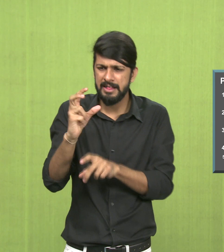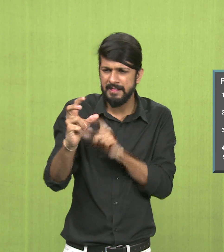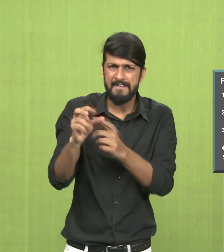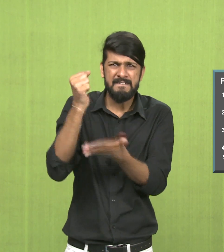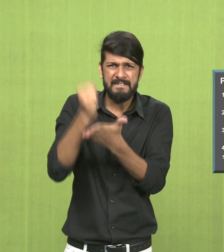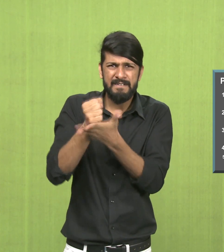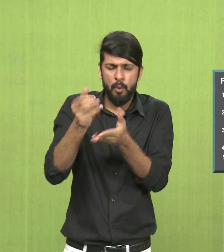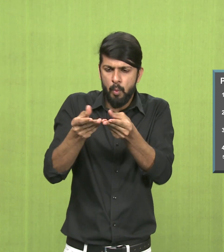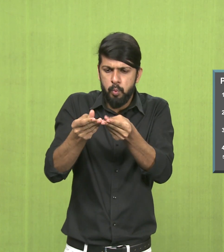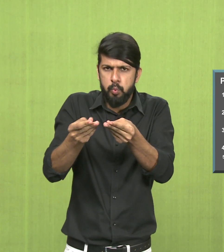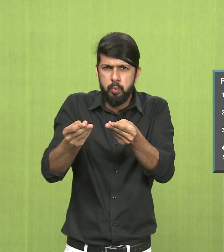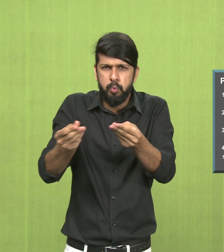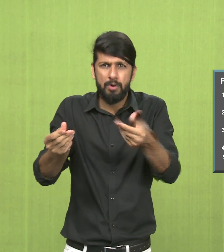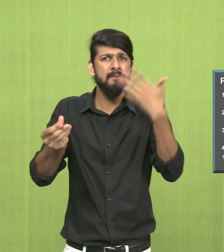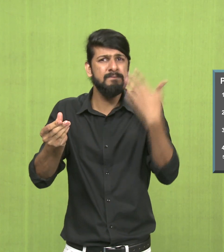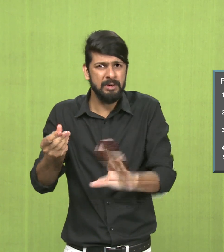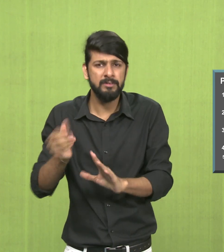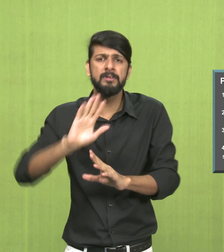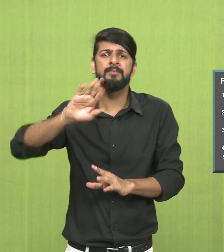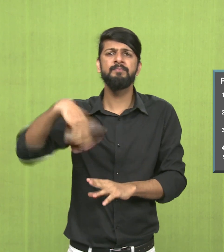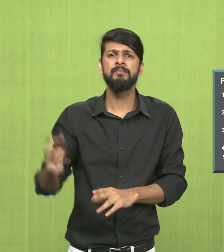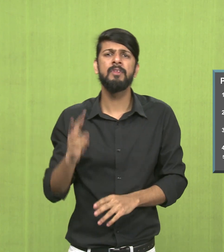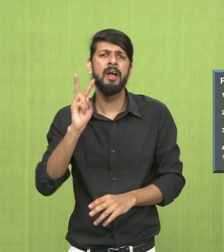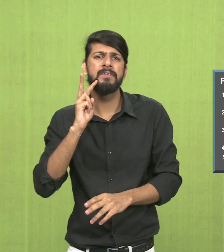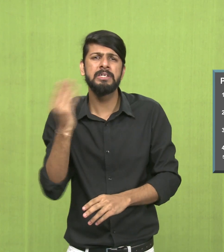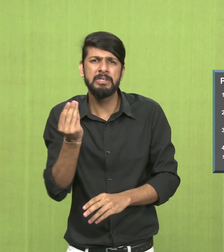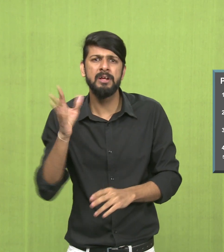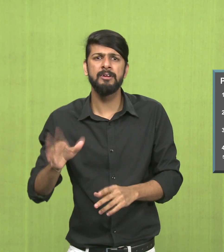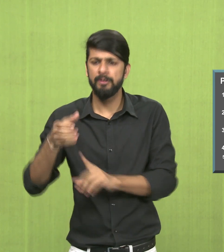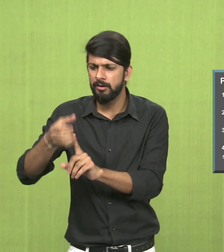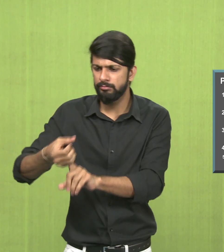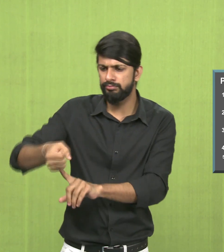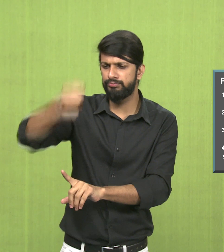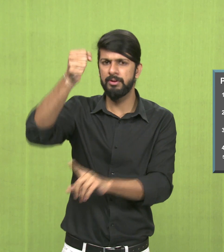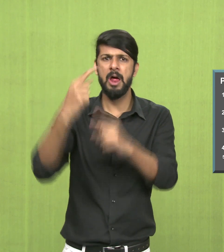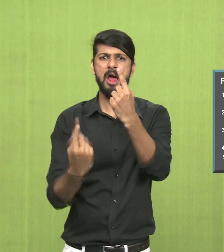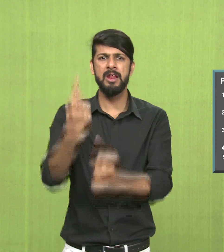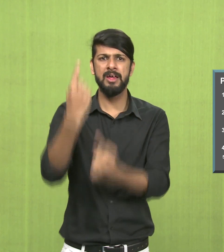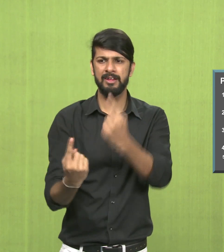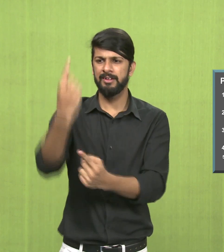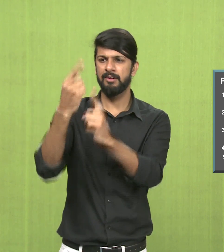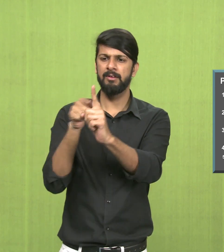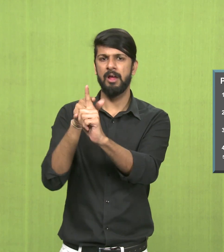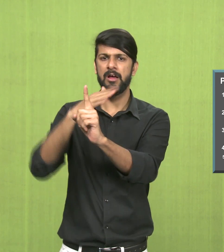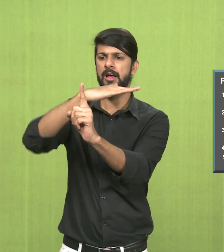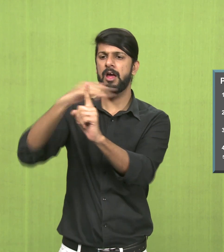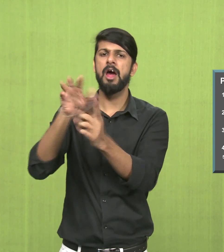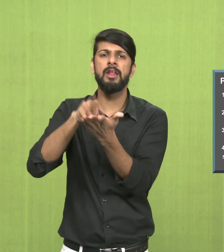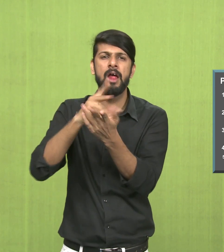applying a layer, which is the first layer of mud mixed with sand or rock grit, along